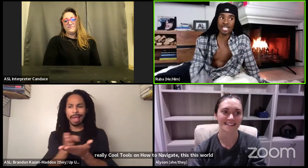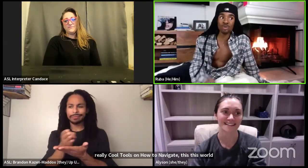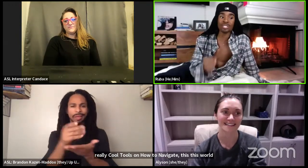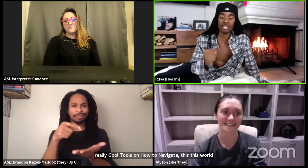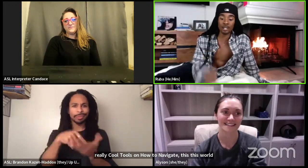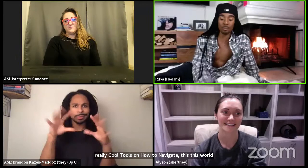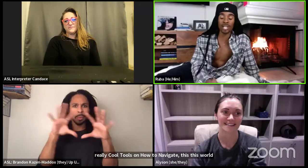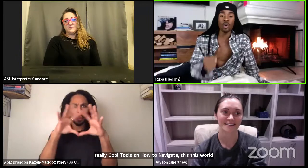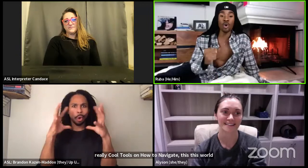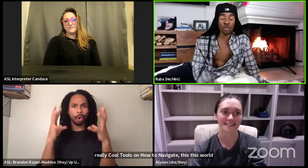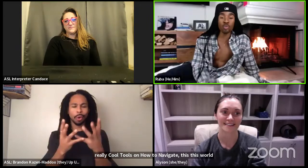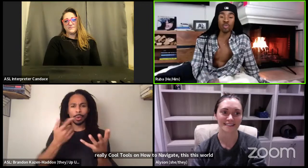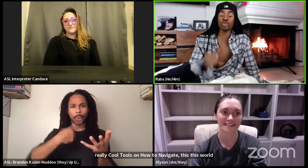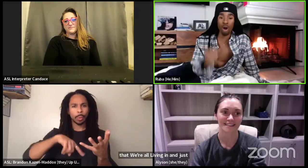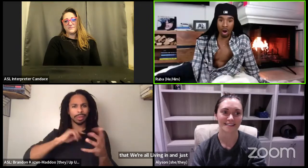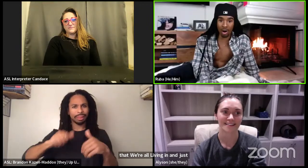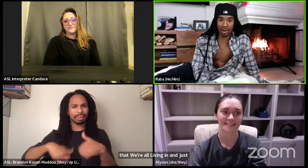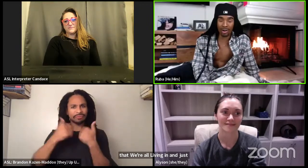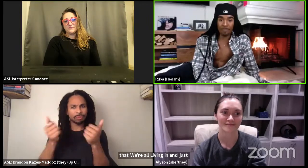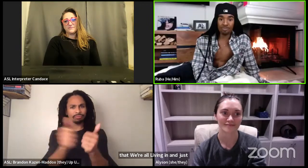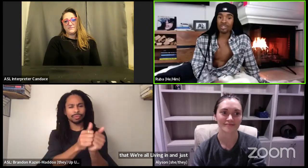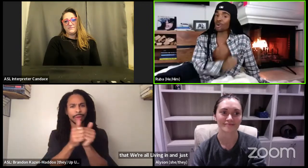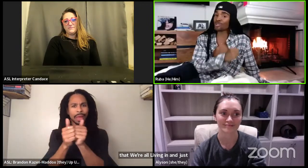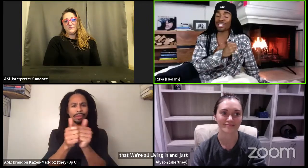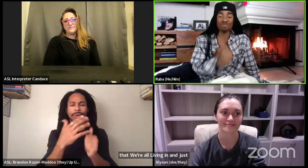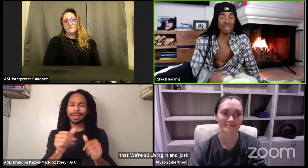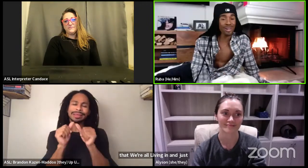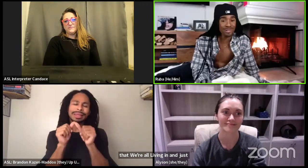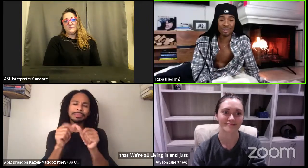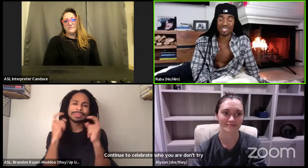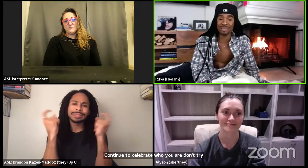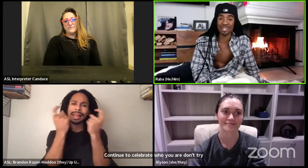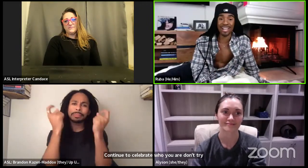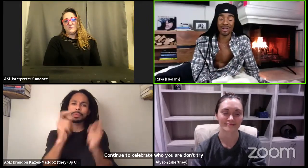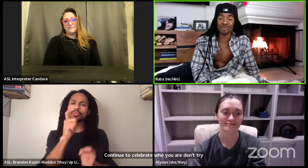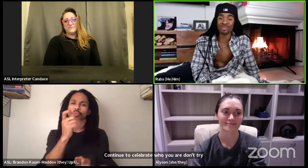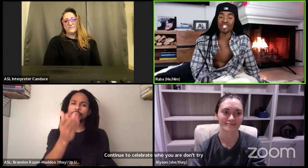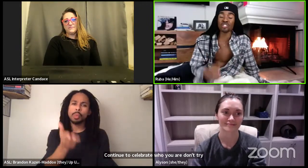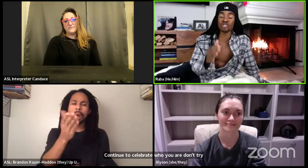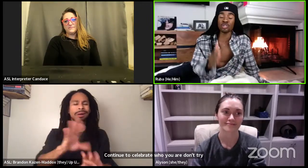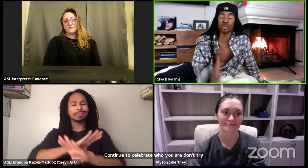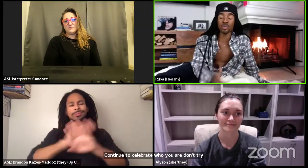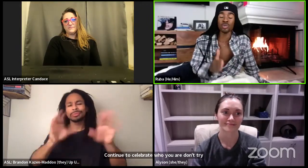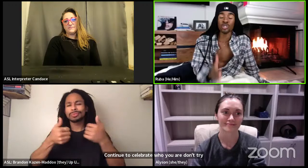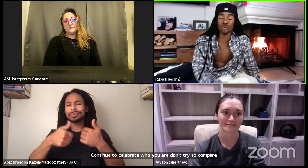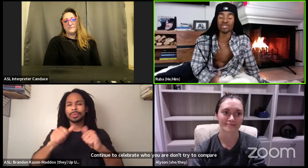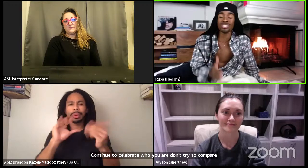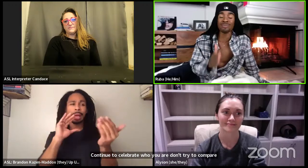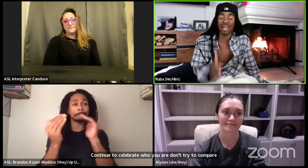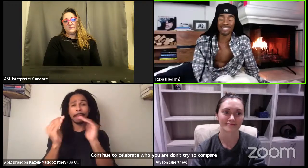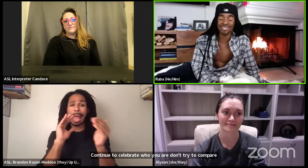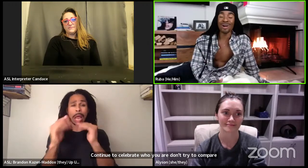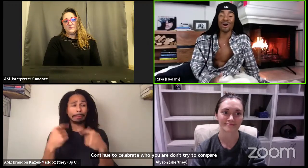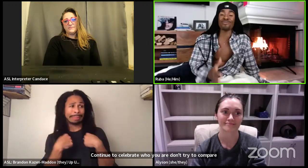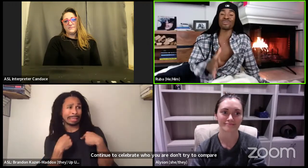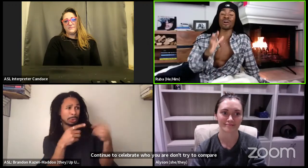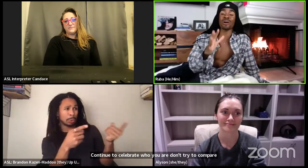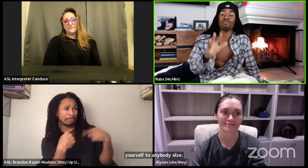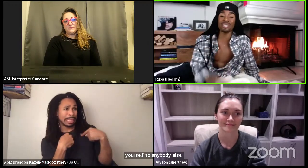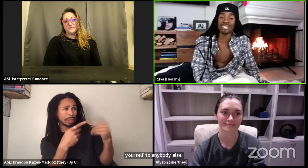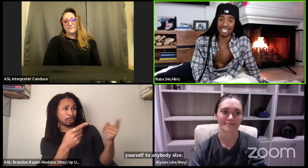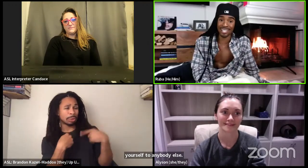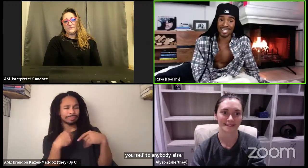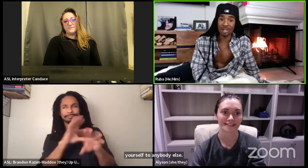just continue to celebrate who you are. Don't try to compare yourself to anybody else. Just do you to the best of